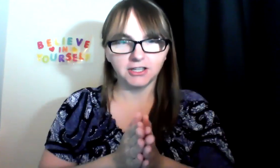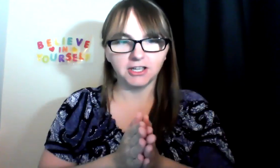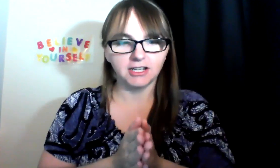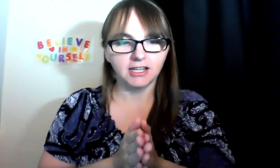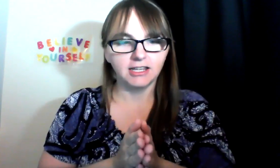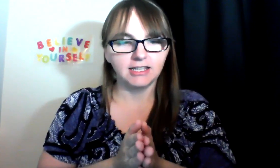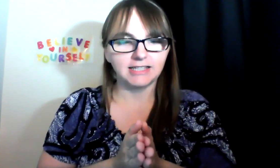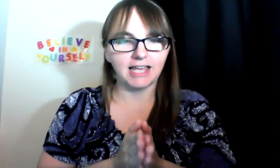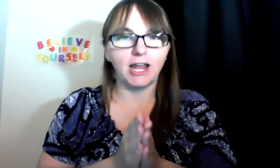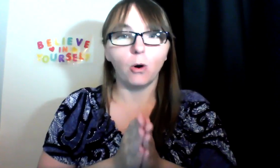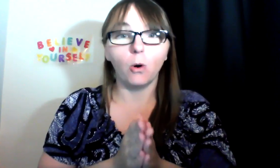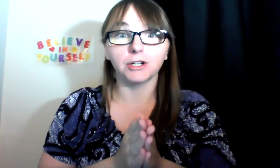Good. Say horse.